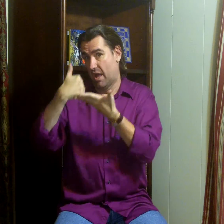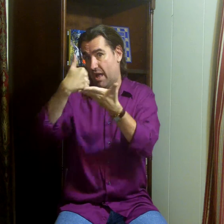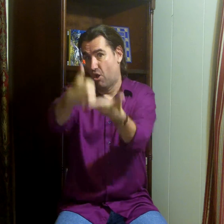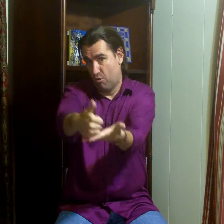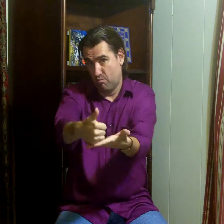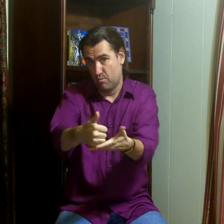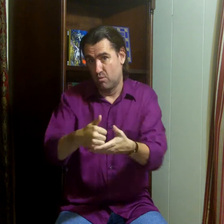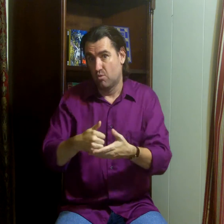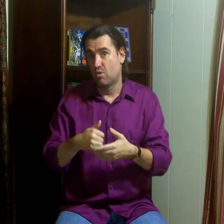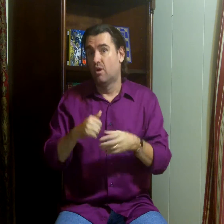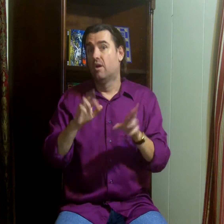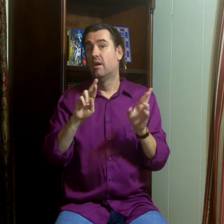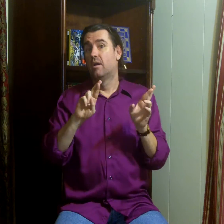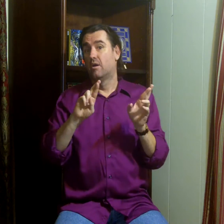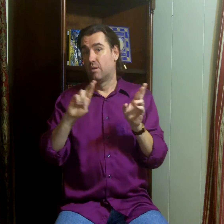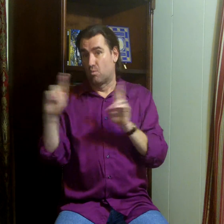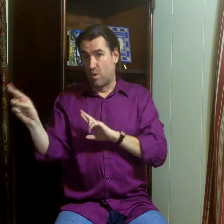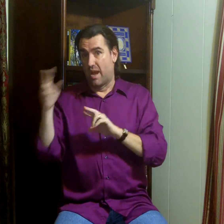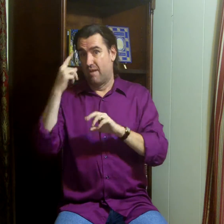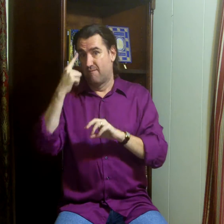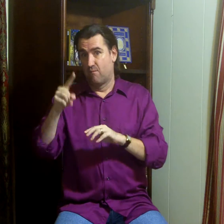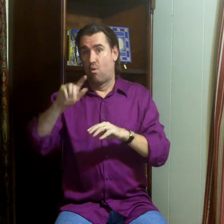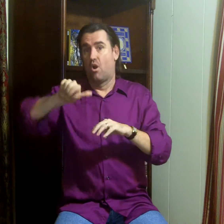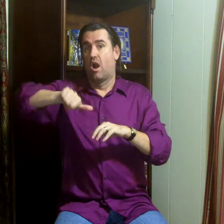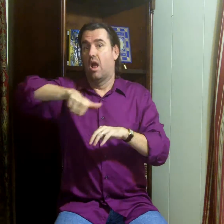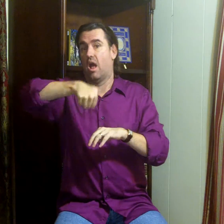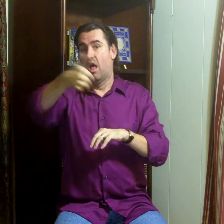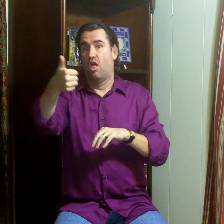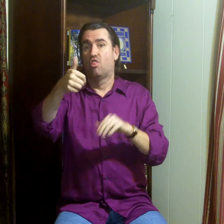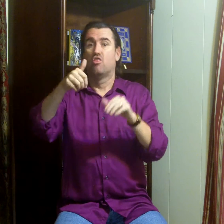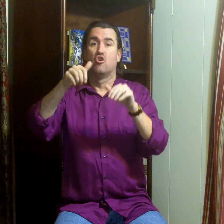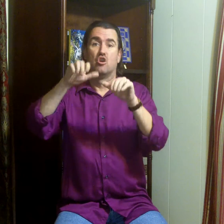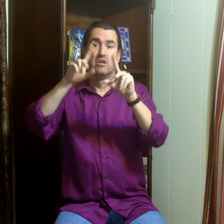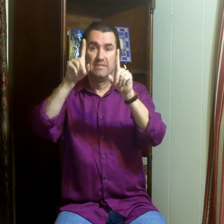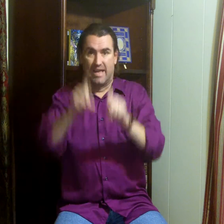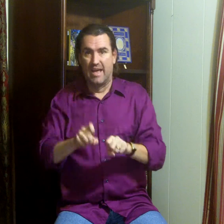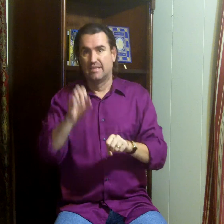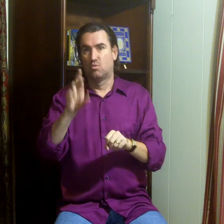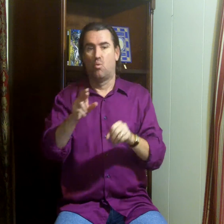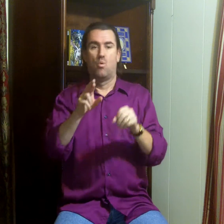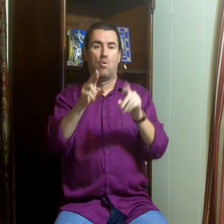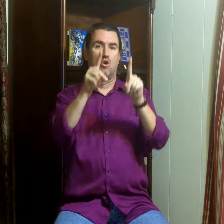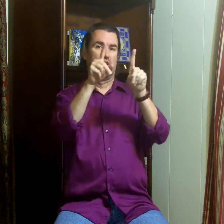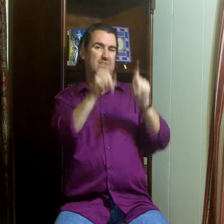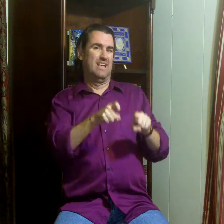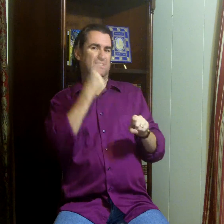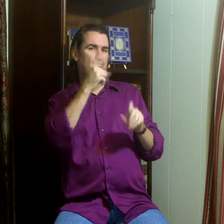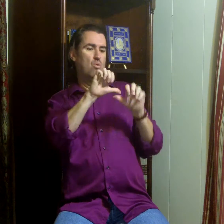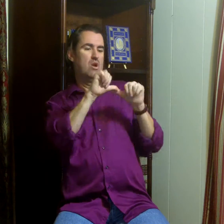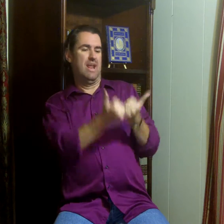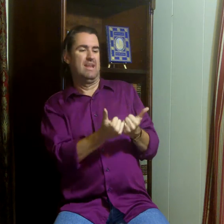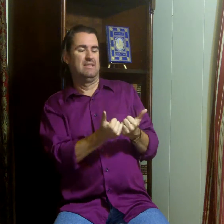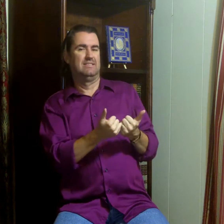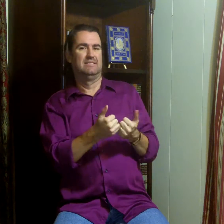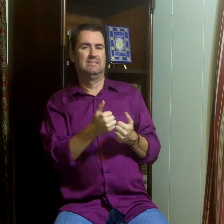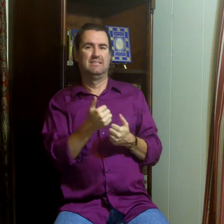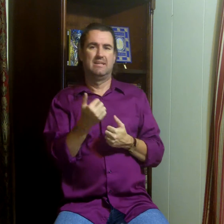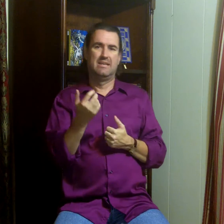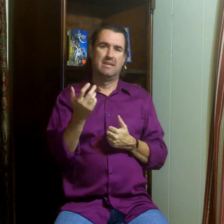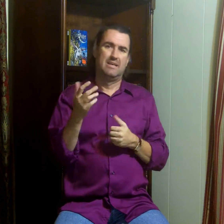prepping for going in and taking agency qualification tests, prepping for the national certification with RID,